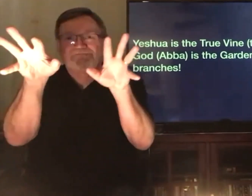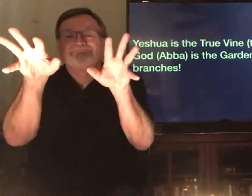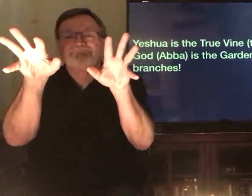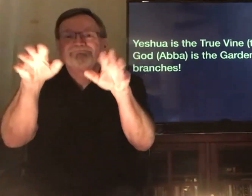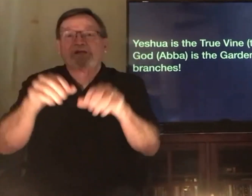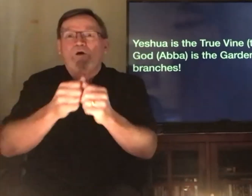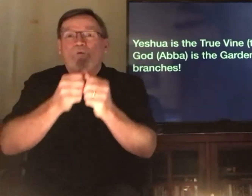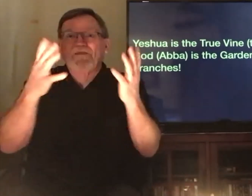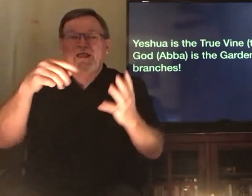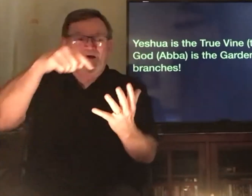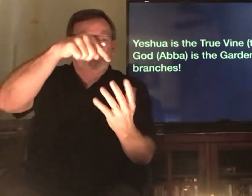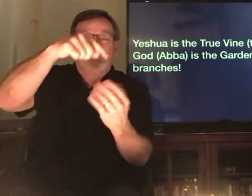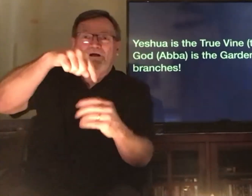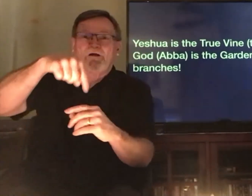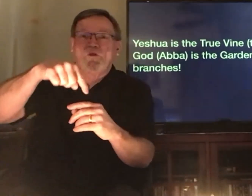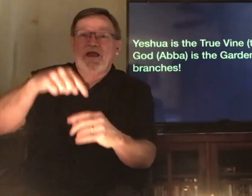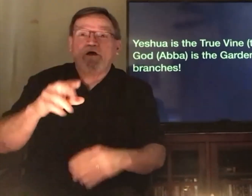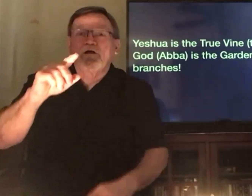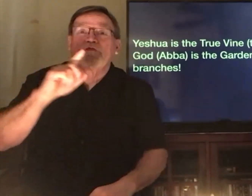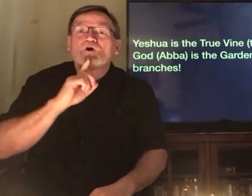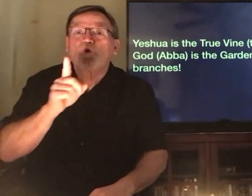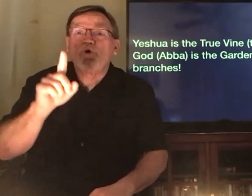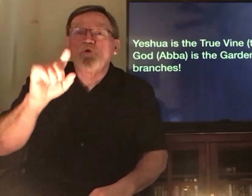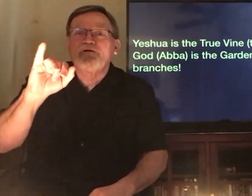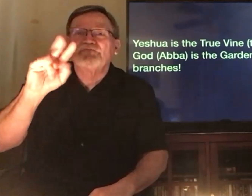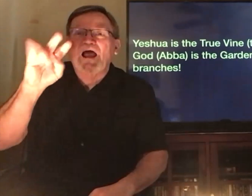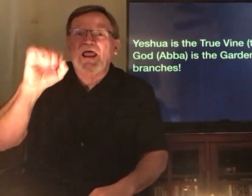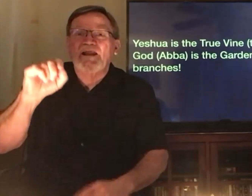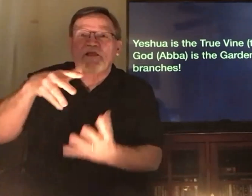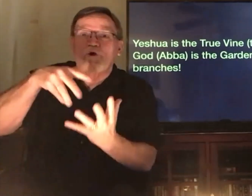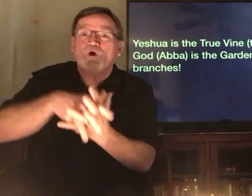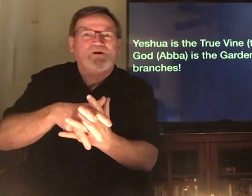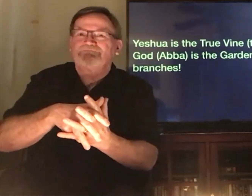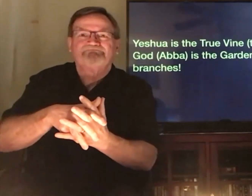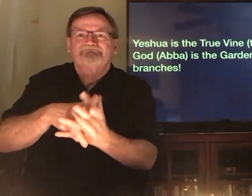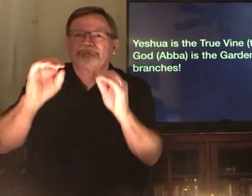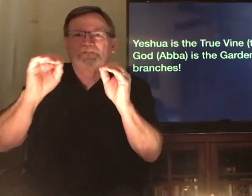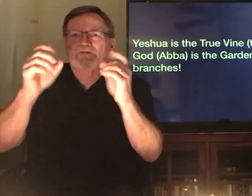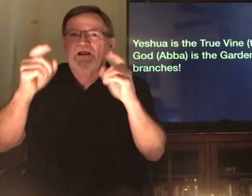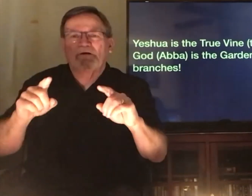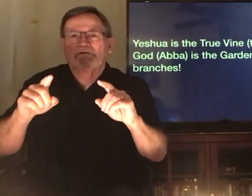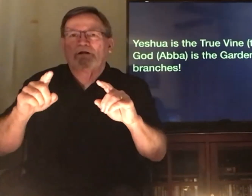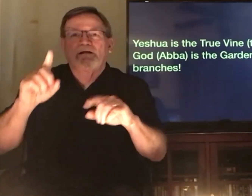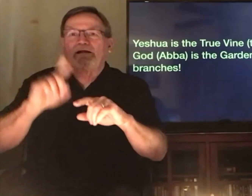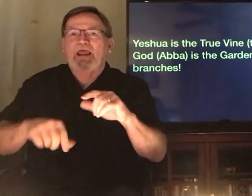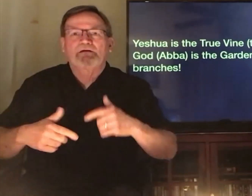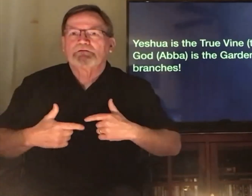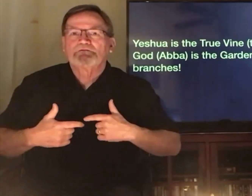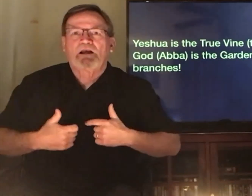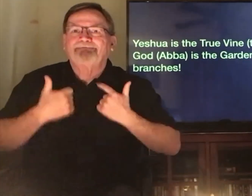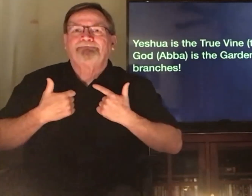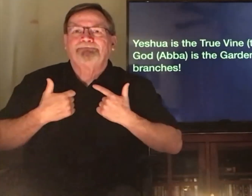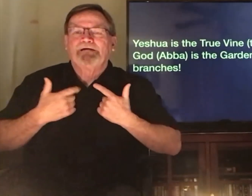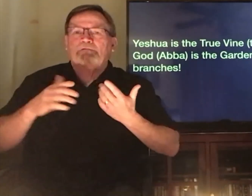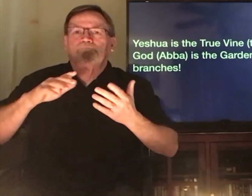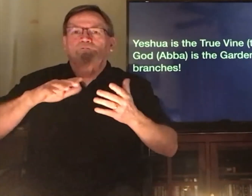few things, story. I missed a lot. So I'm happy, learned a lot now. And I'm